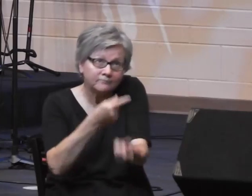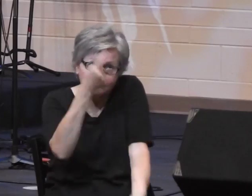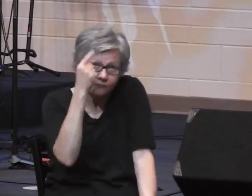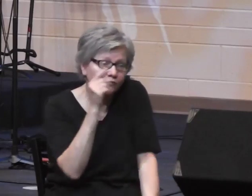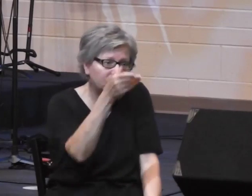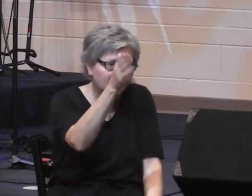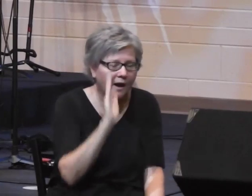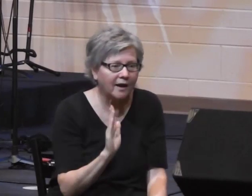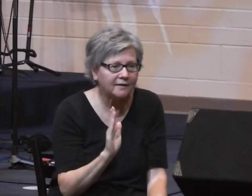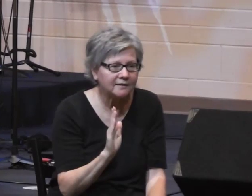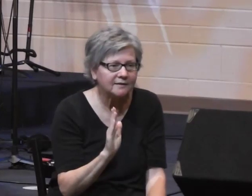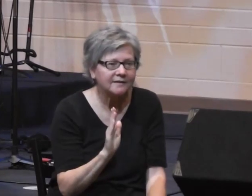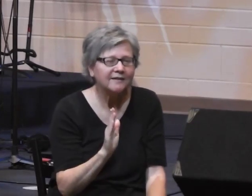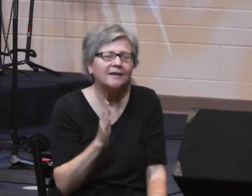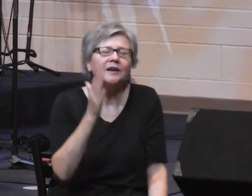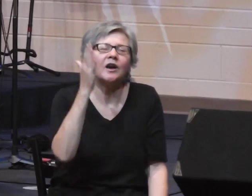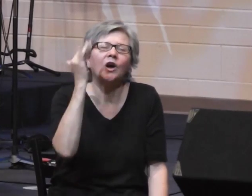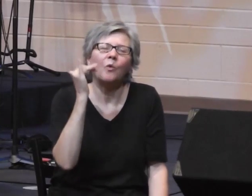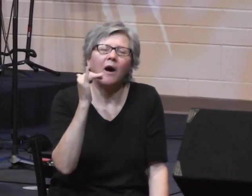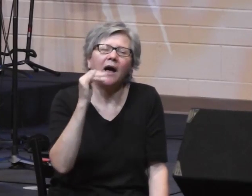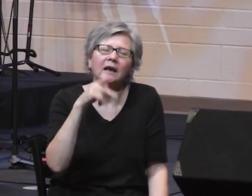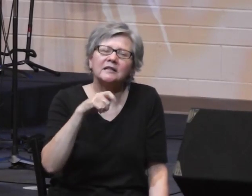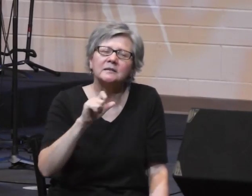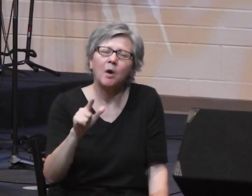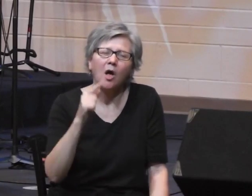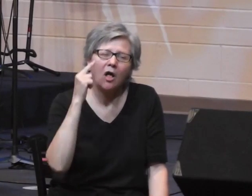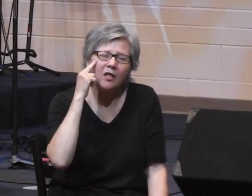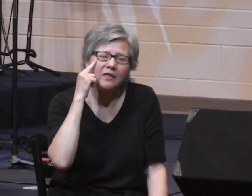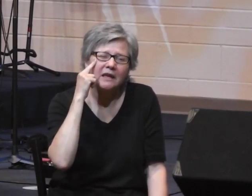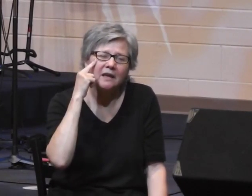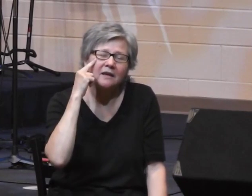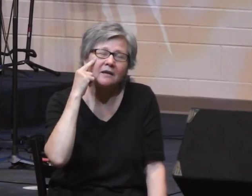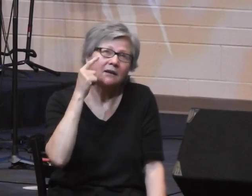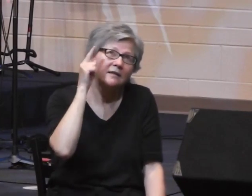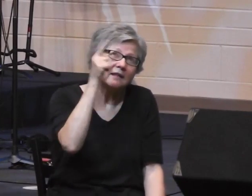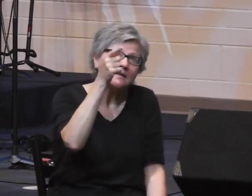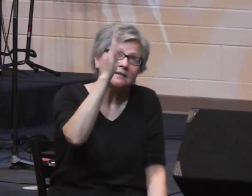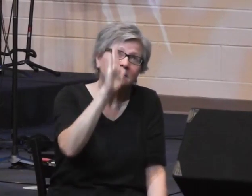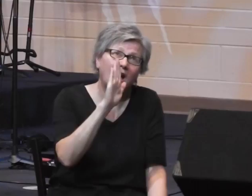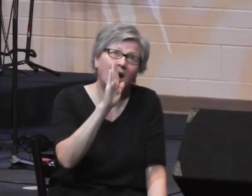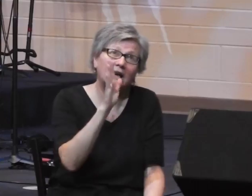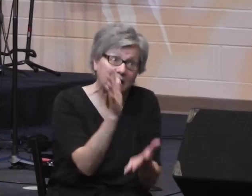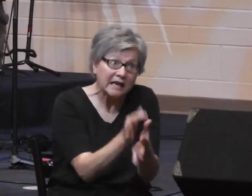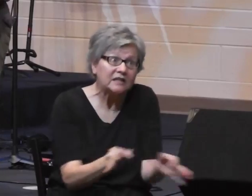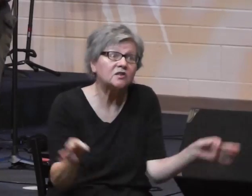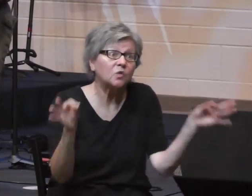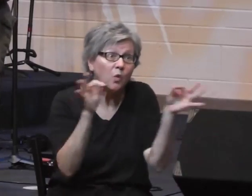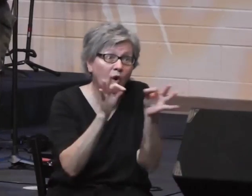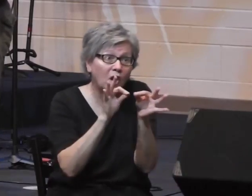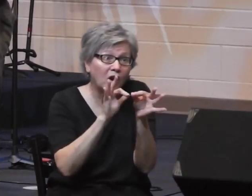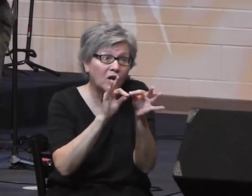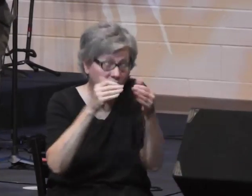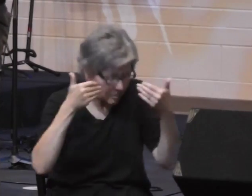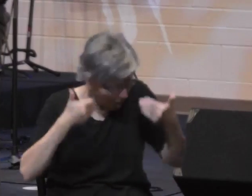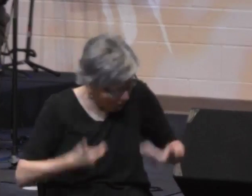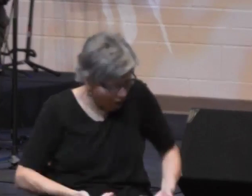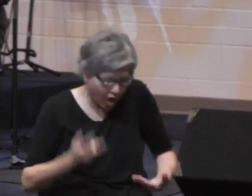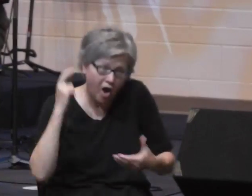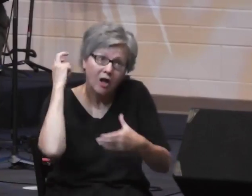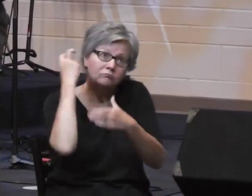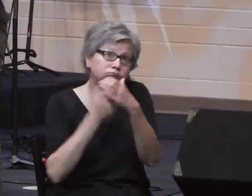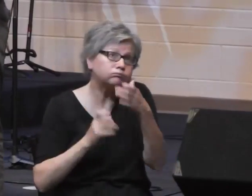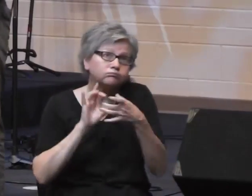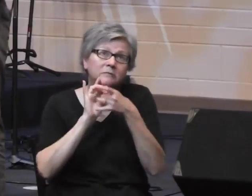Paul thinks this God is so worth going all in for? If you're going to go all in, you better go all in